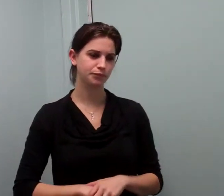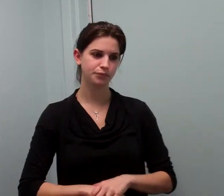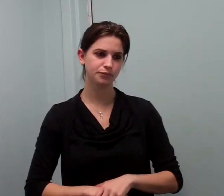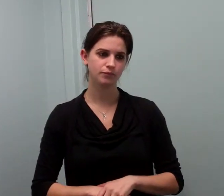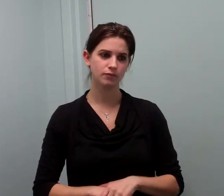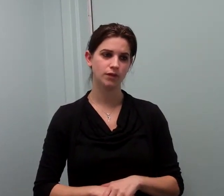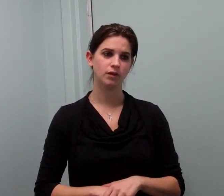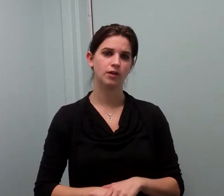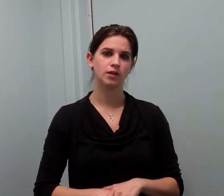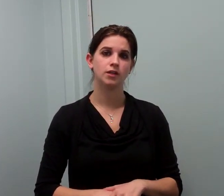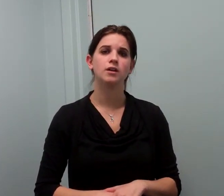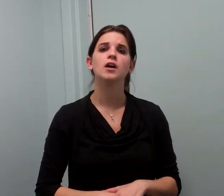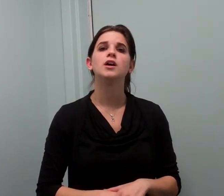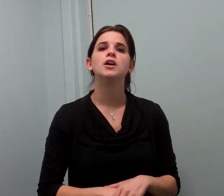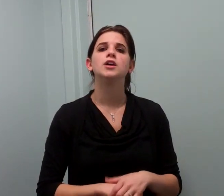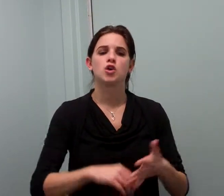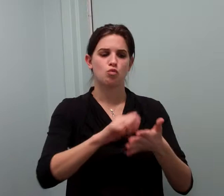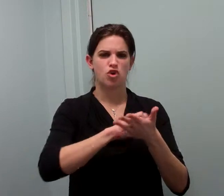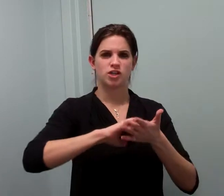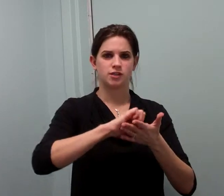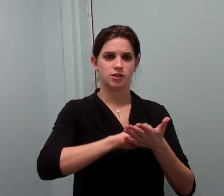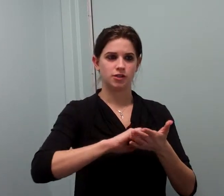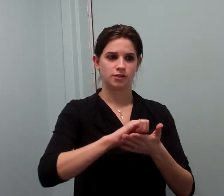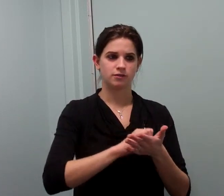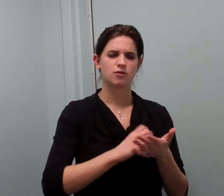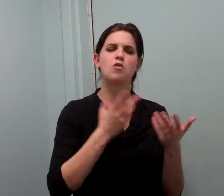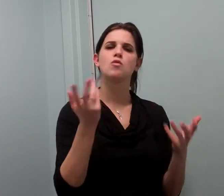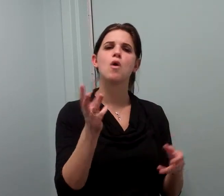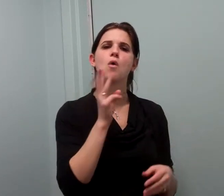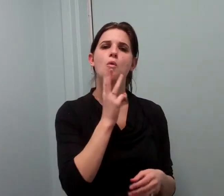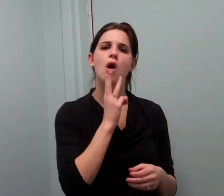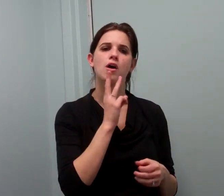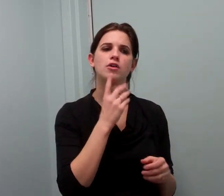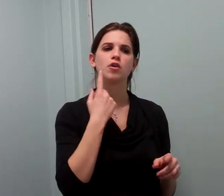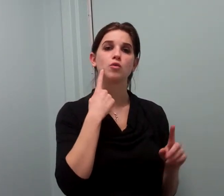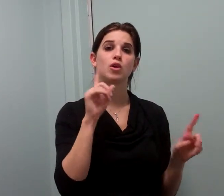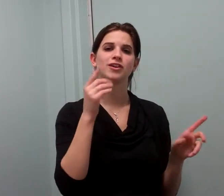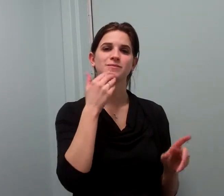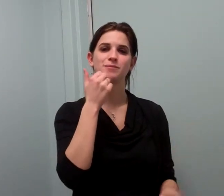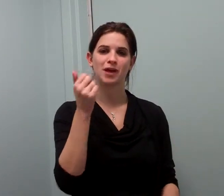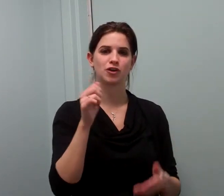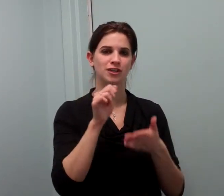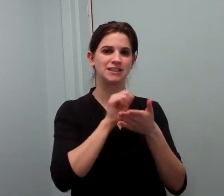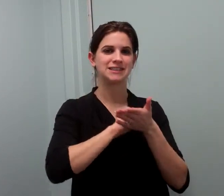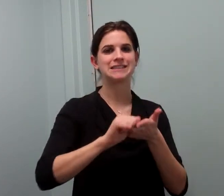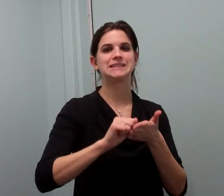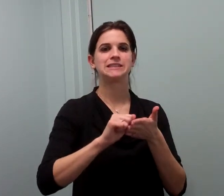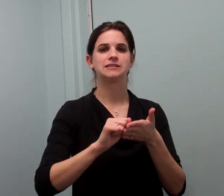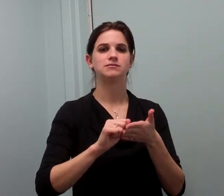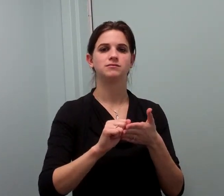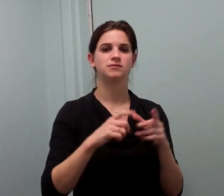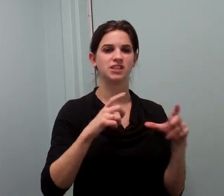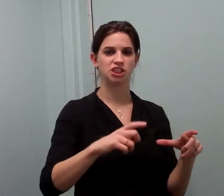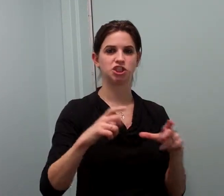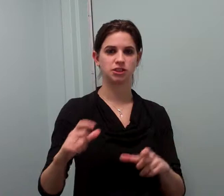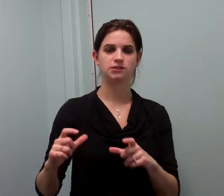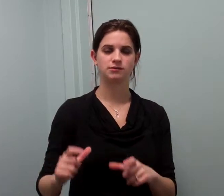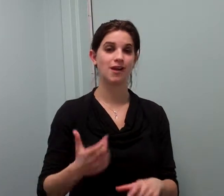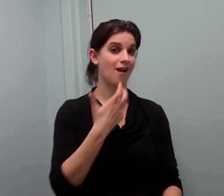Doing dishes. What water usually works better to clean dishes with? Cold water or hot water? Why does hot water work